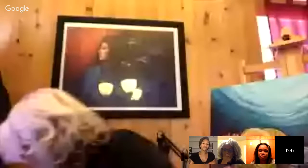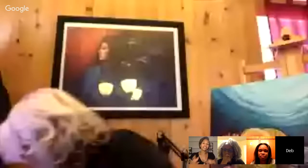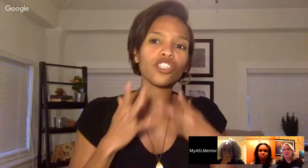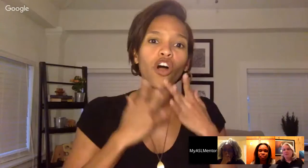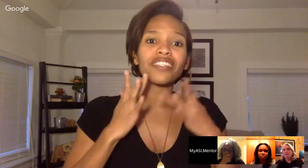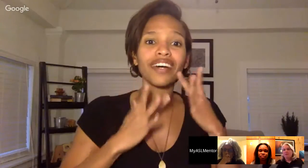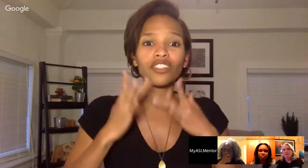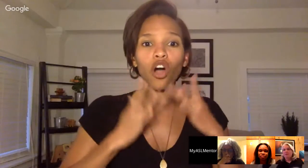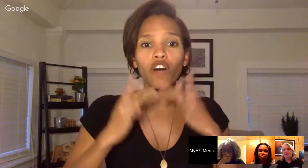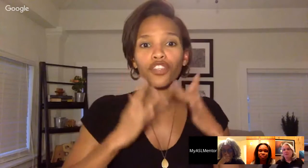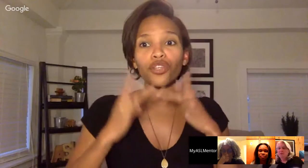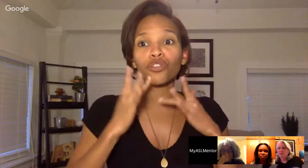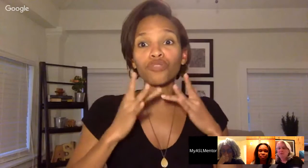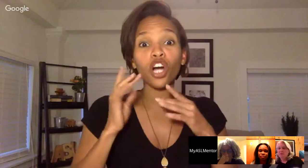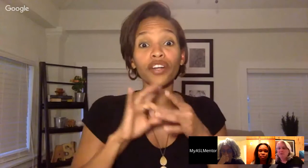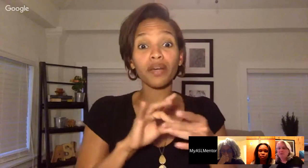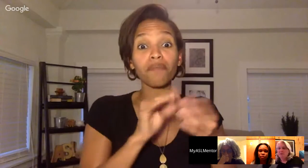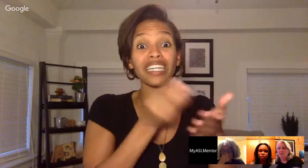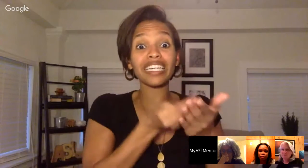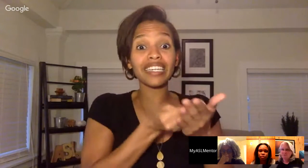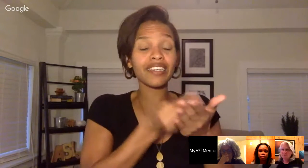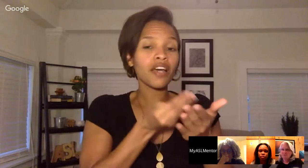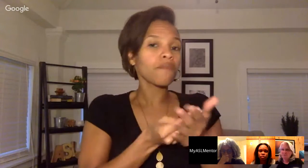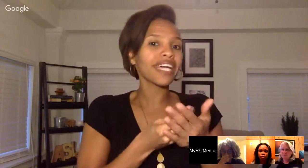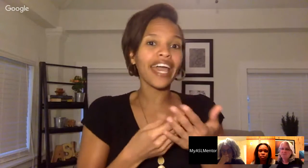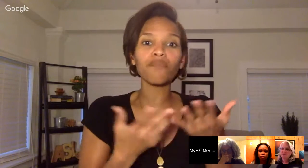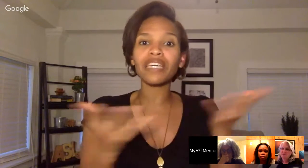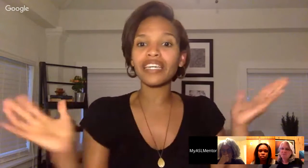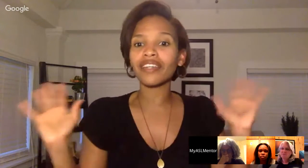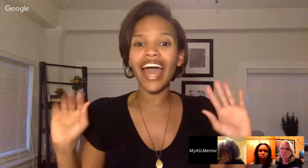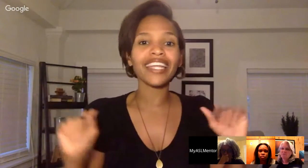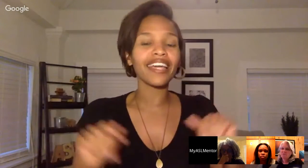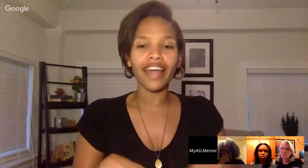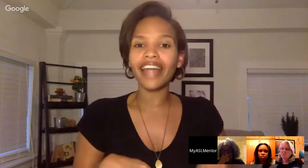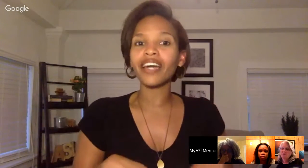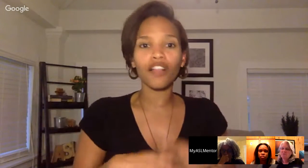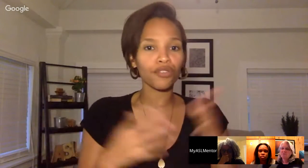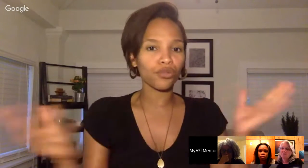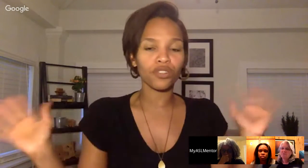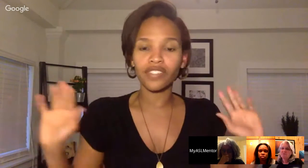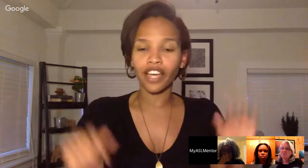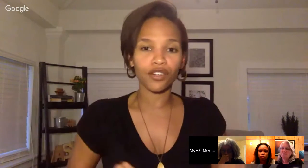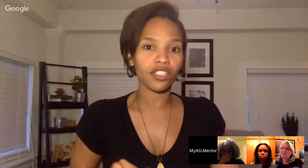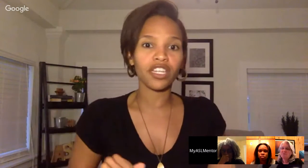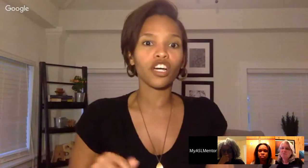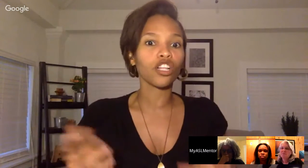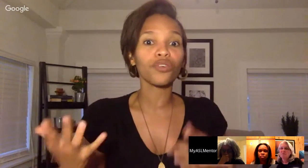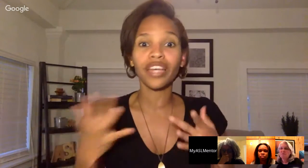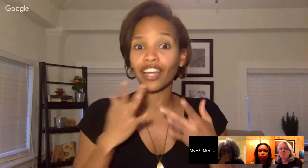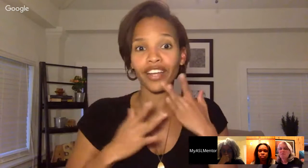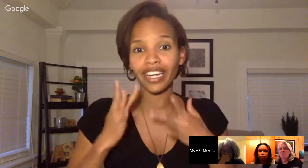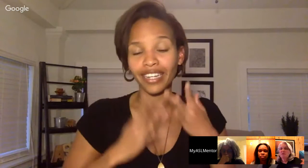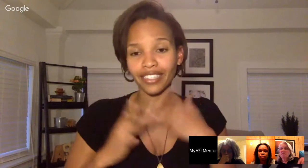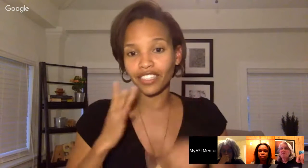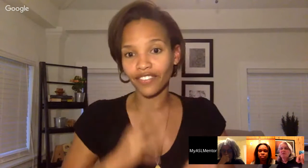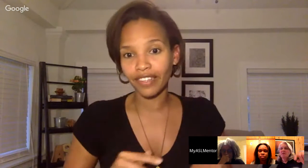And this sign is often used regarding money, but can mean any other sort of scarcity, including internet